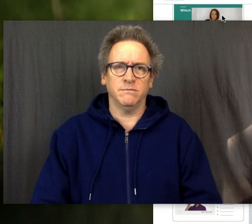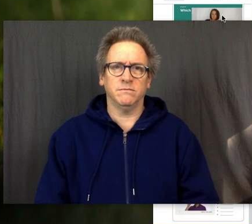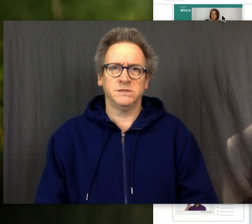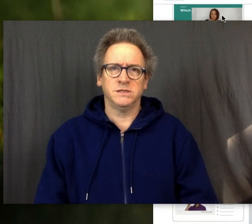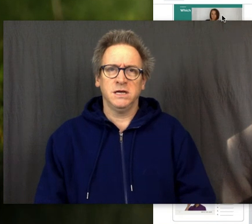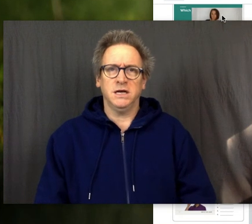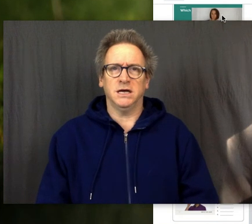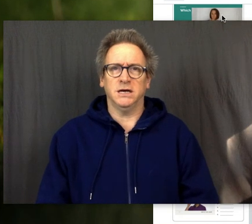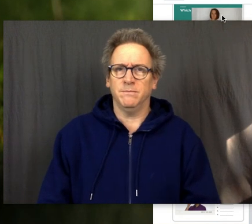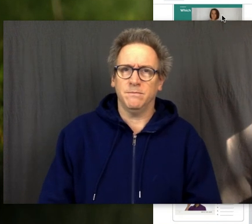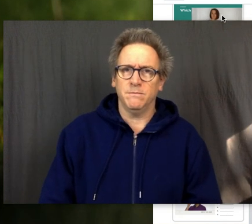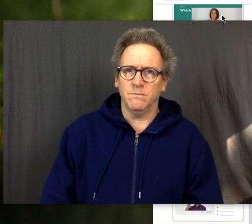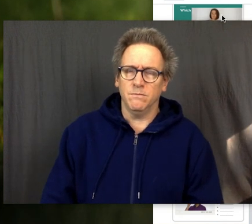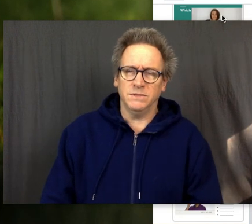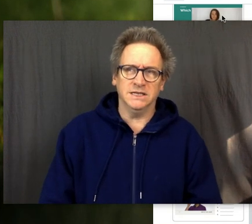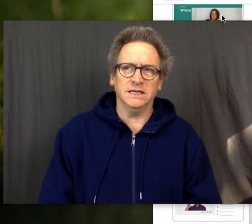time